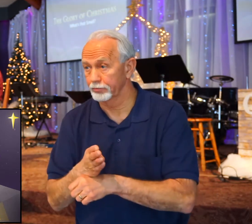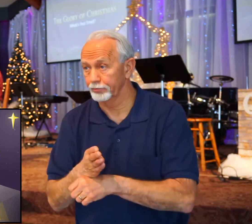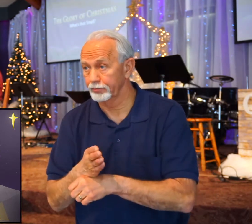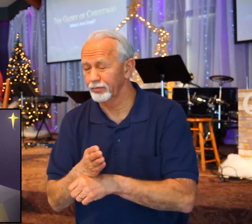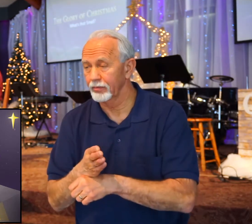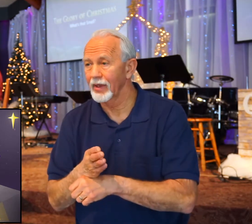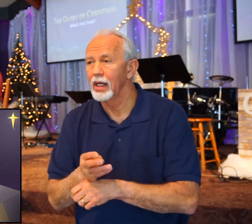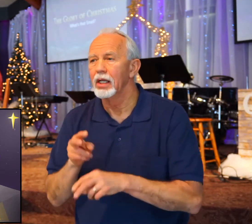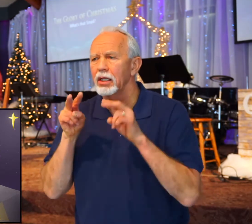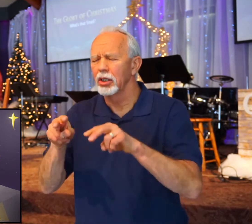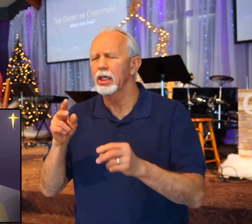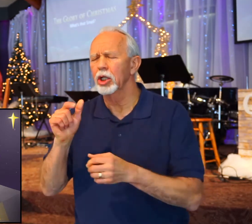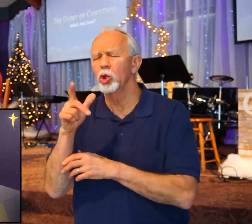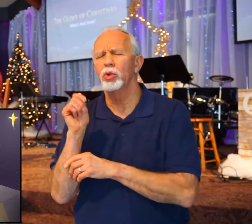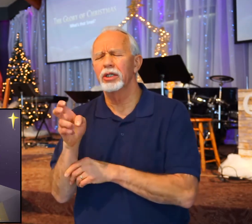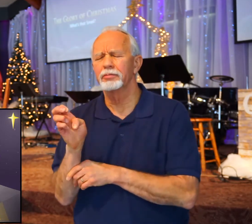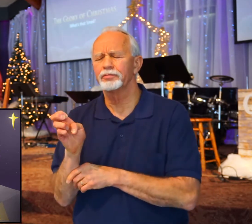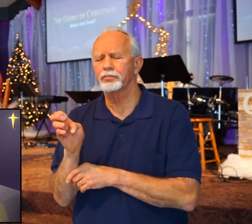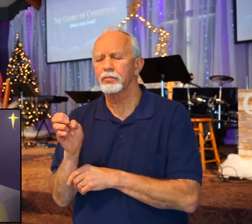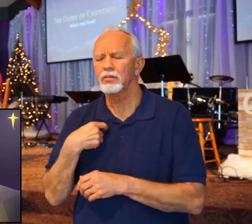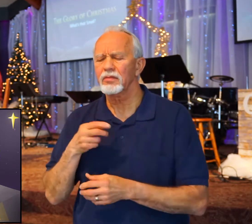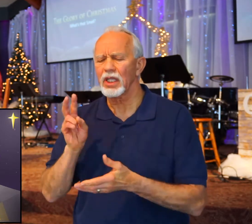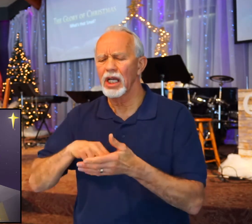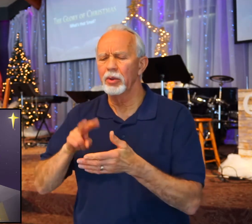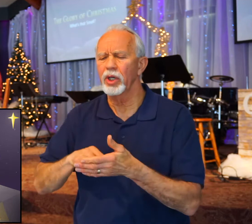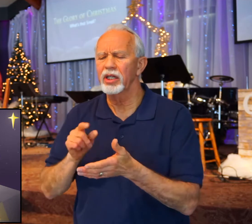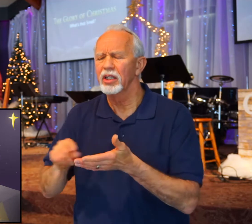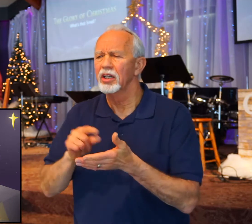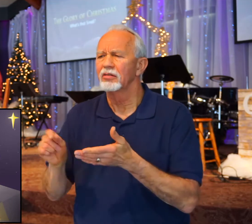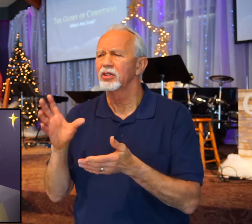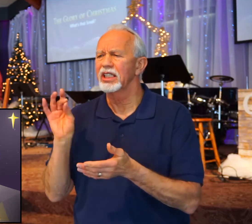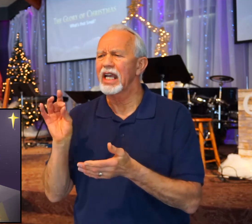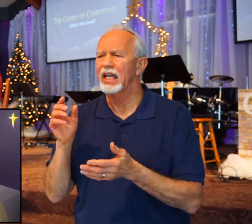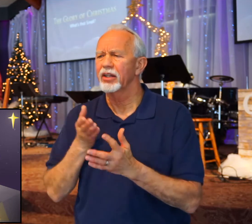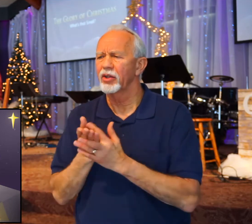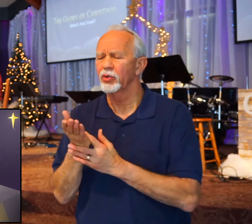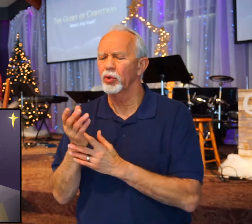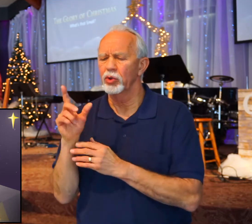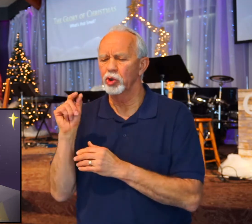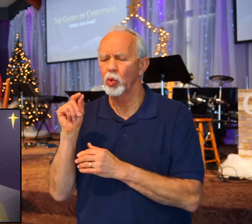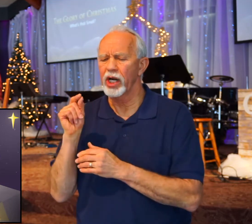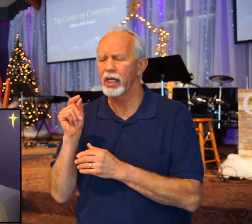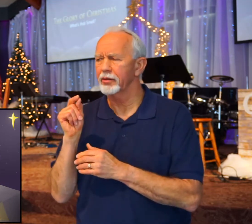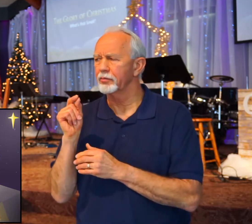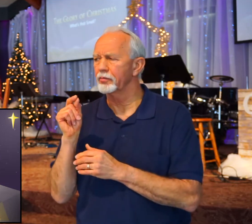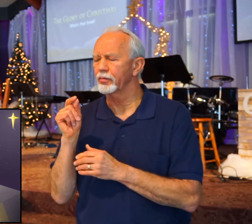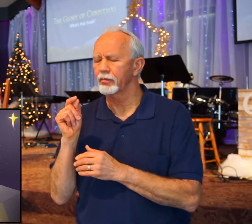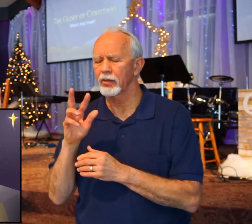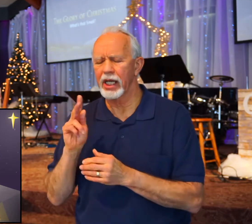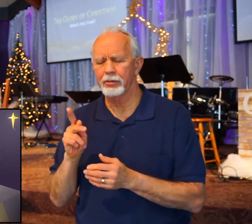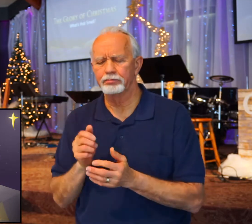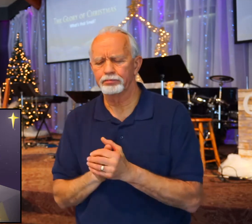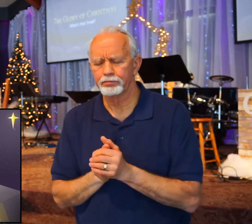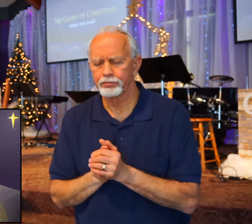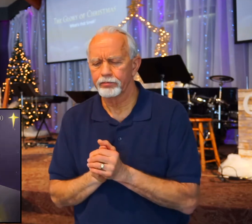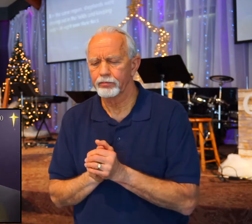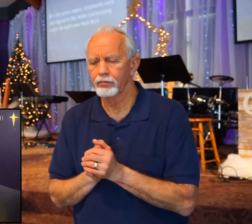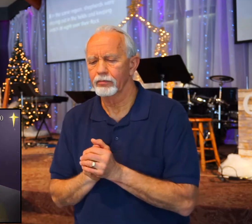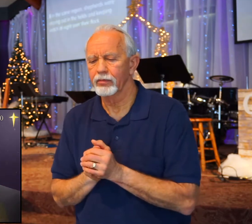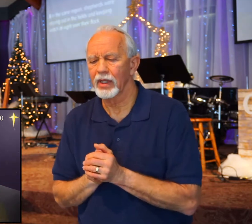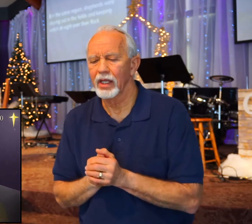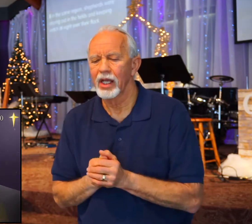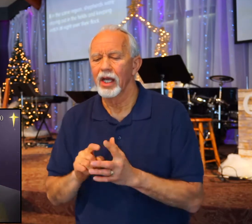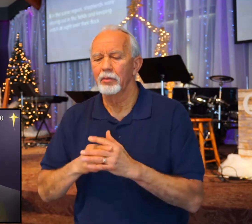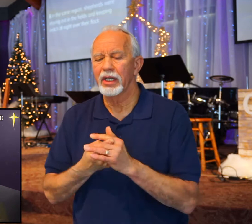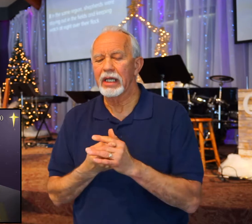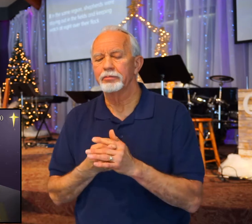look with me here in Luke's Gospel. And I'm going to read verses 8 through 20 to give us the context this morning. Beginning